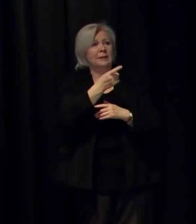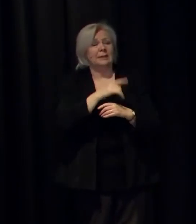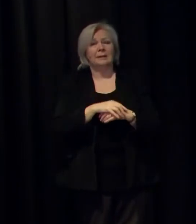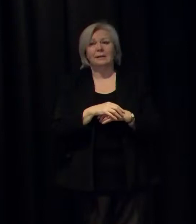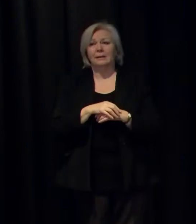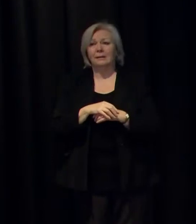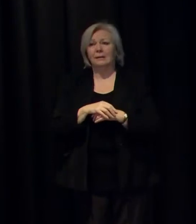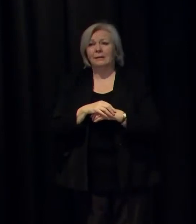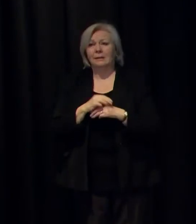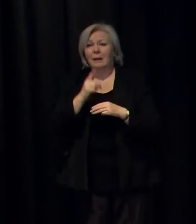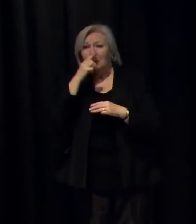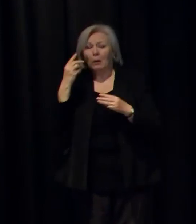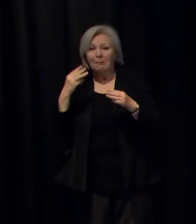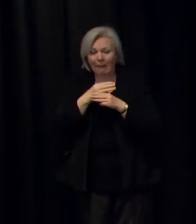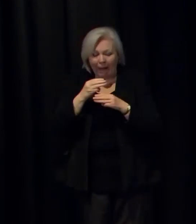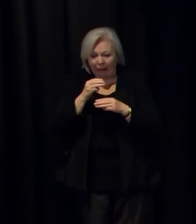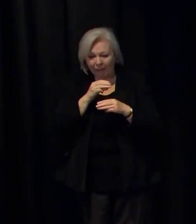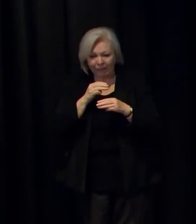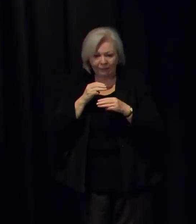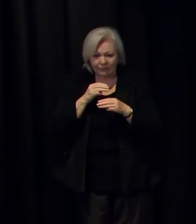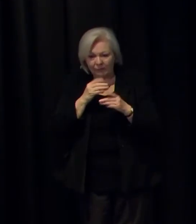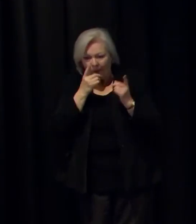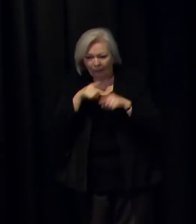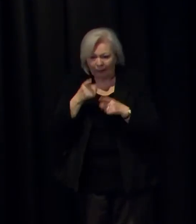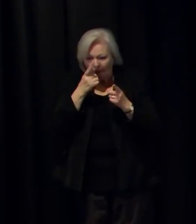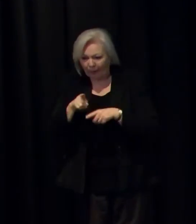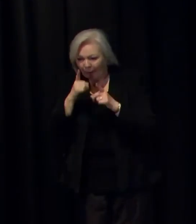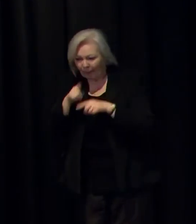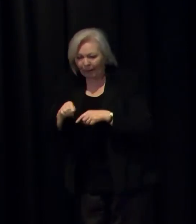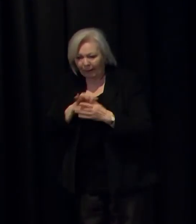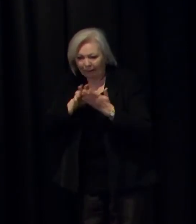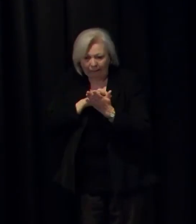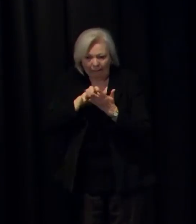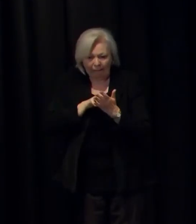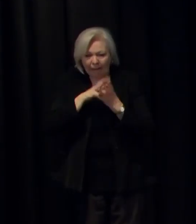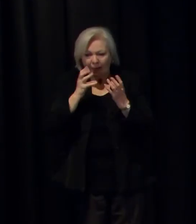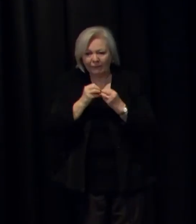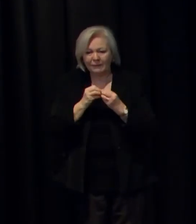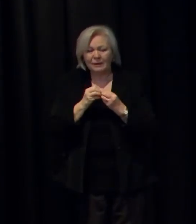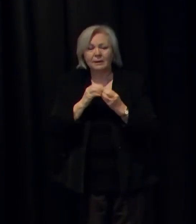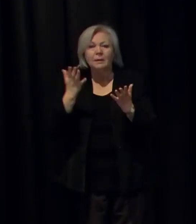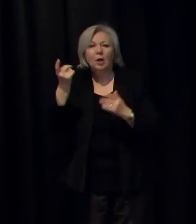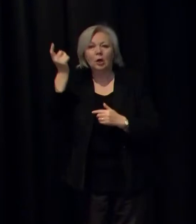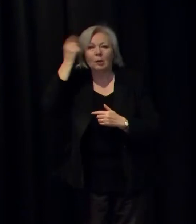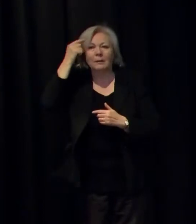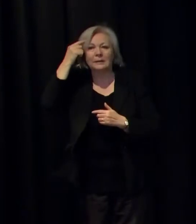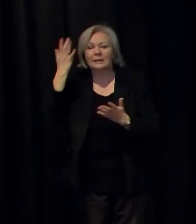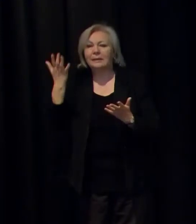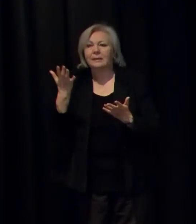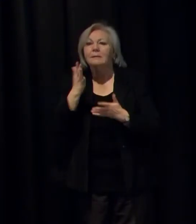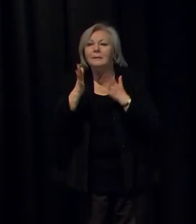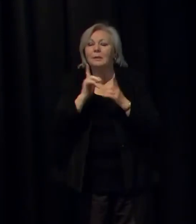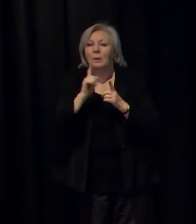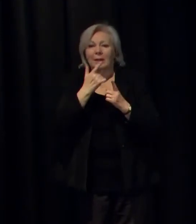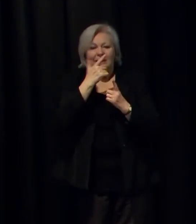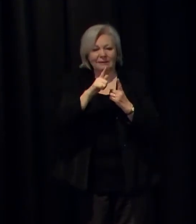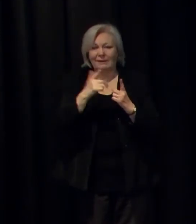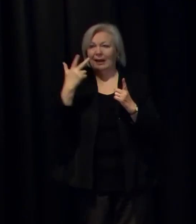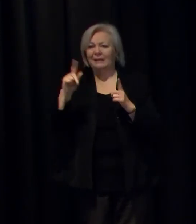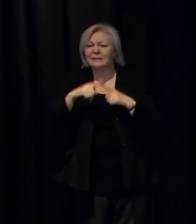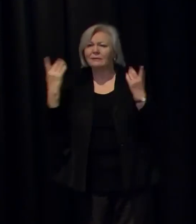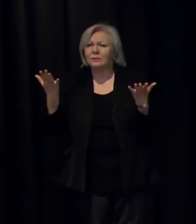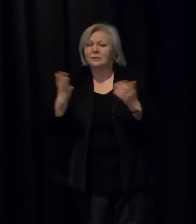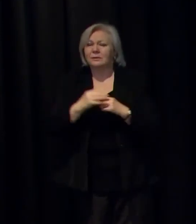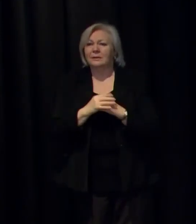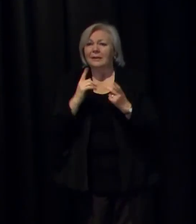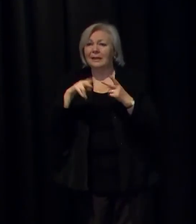the answer from the mathematician modellers, and just the answer, like common sense just tells you, 70 and 80 are different. If